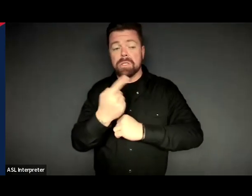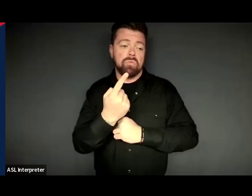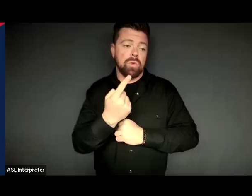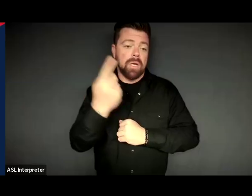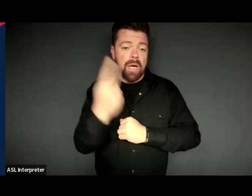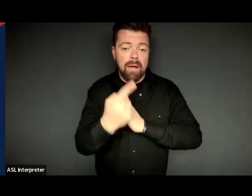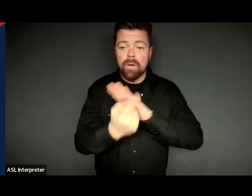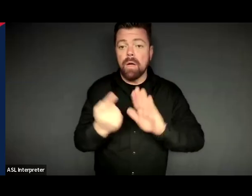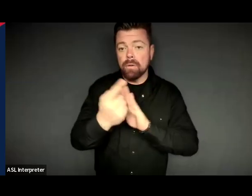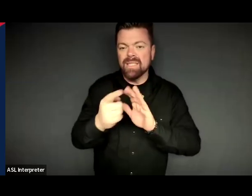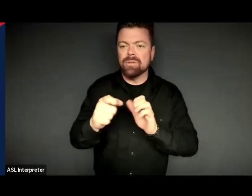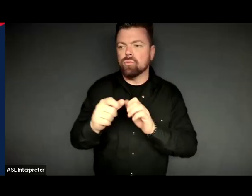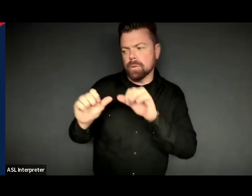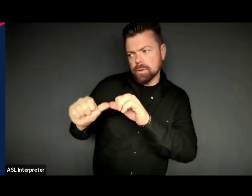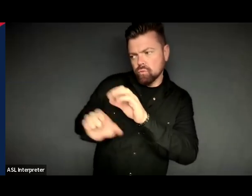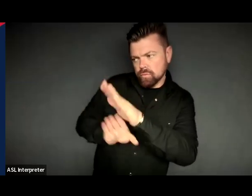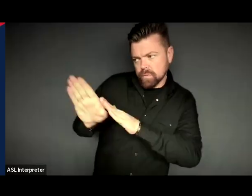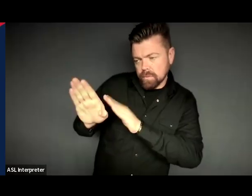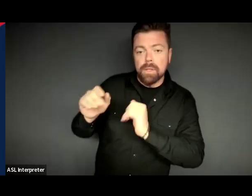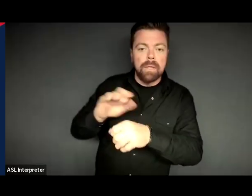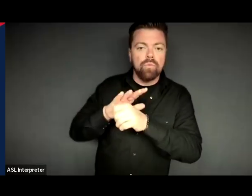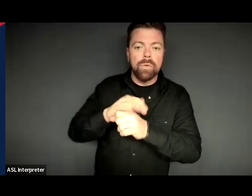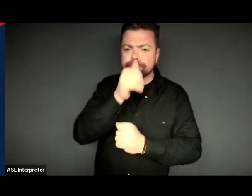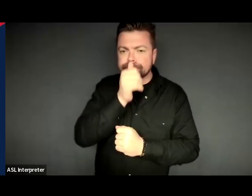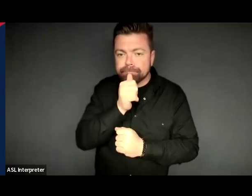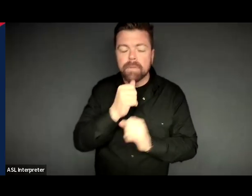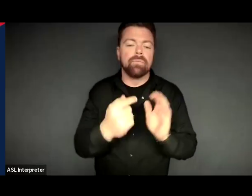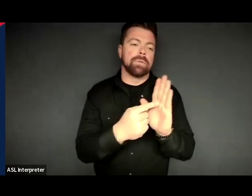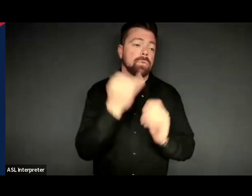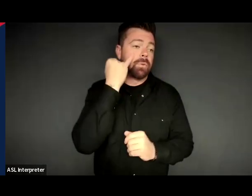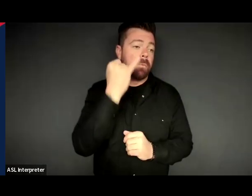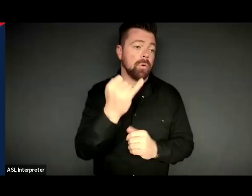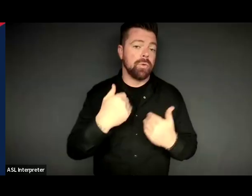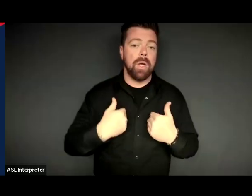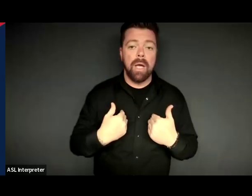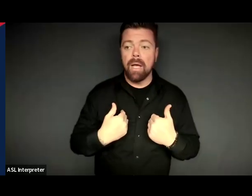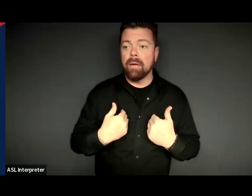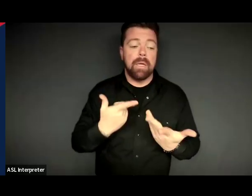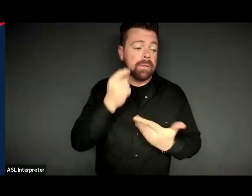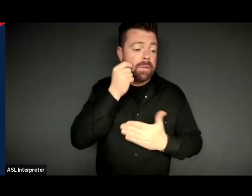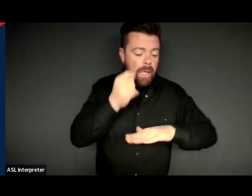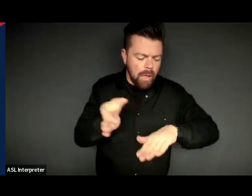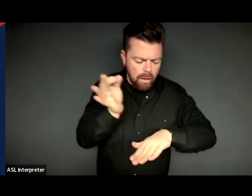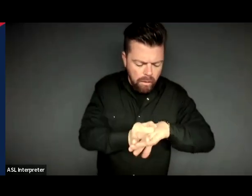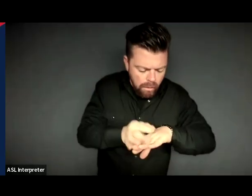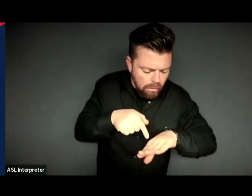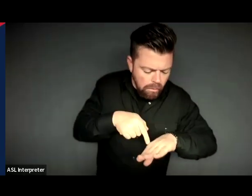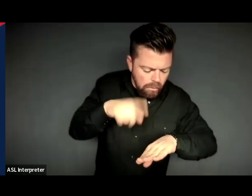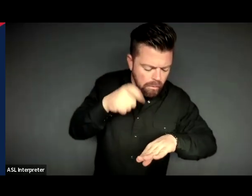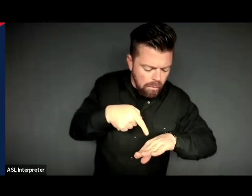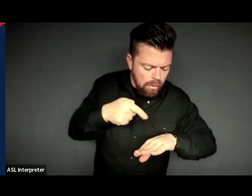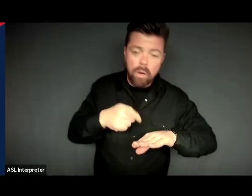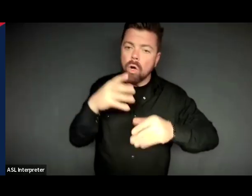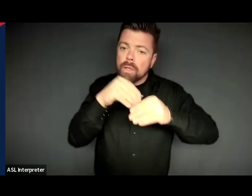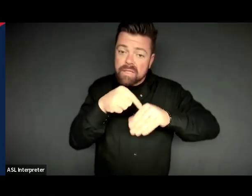have to build up your pressure tolerance because even if you have just a spot on your skin, on the inside there's still